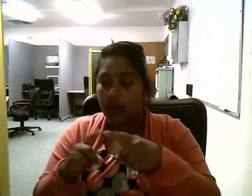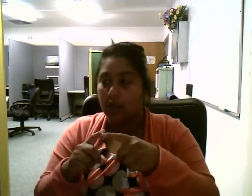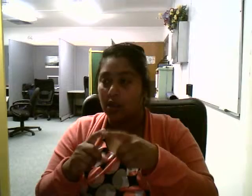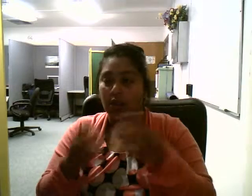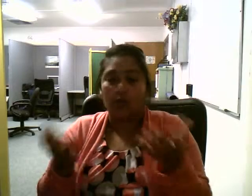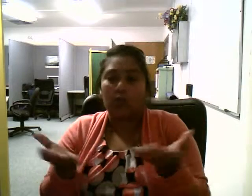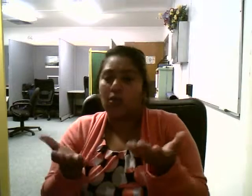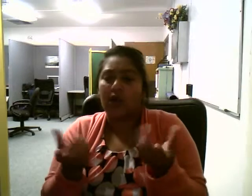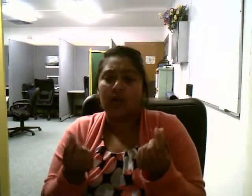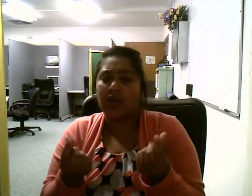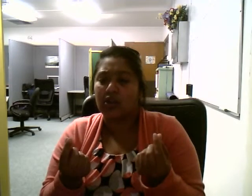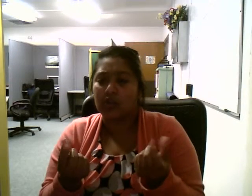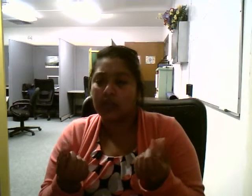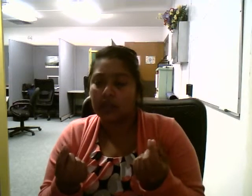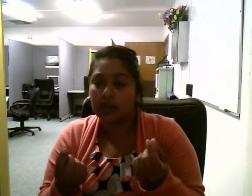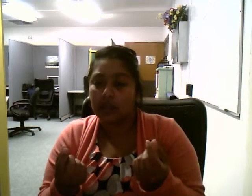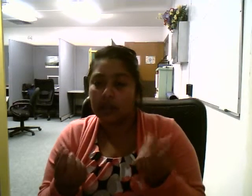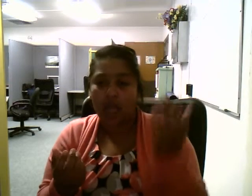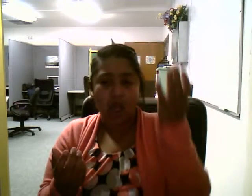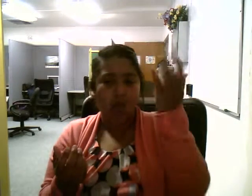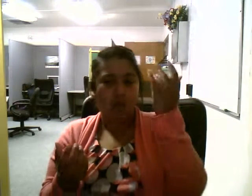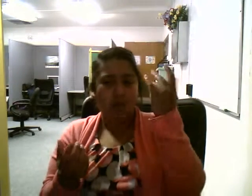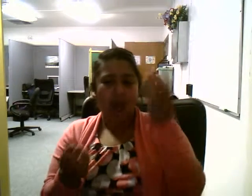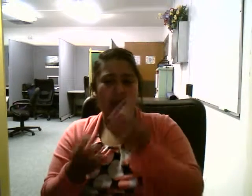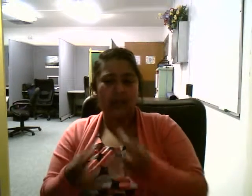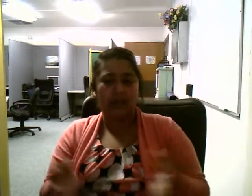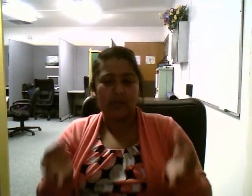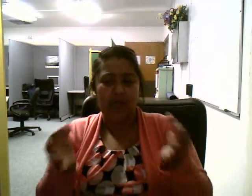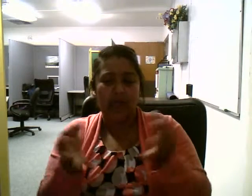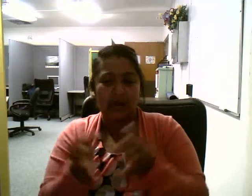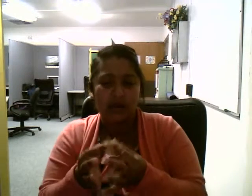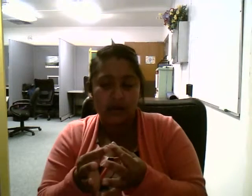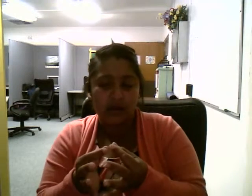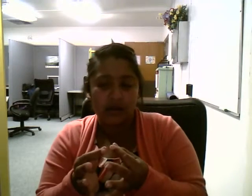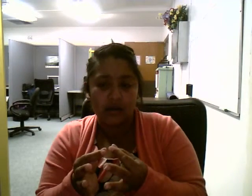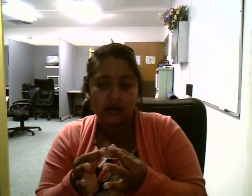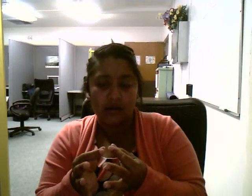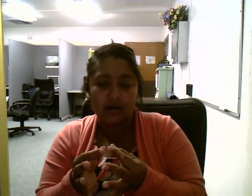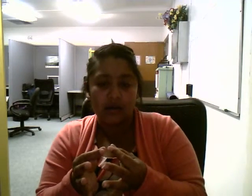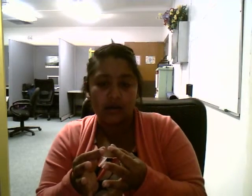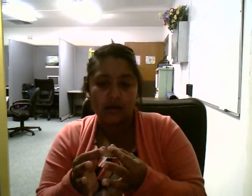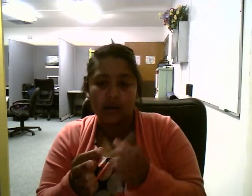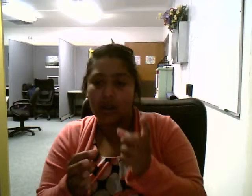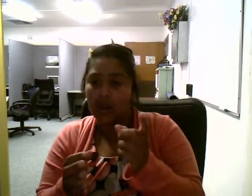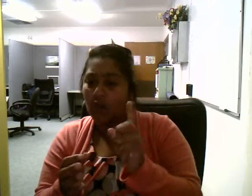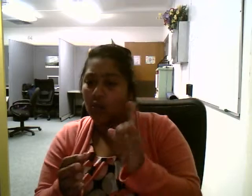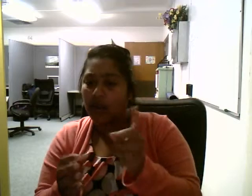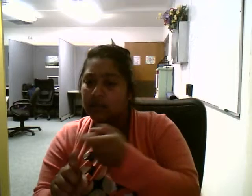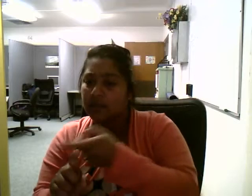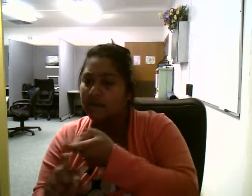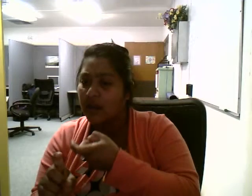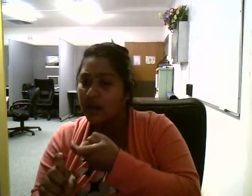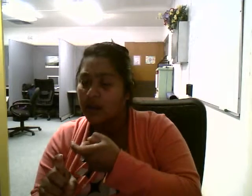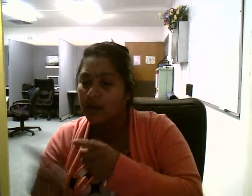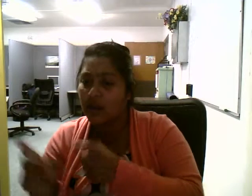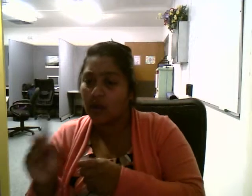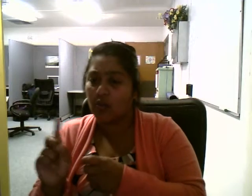doing, why does it matter, where did it come from, and where does it